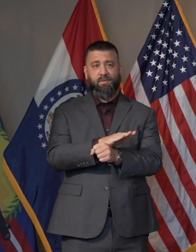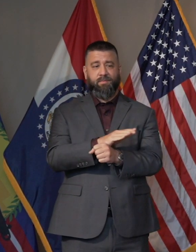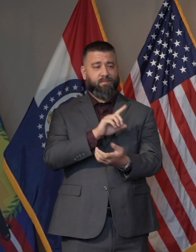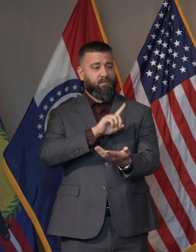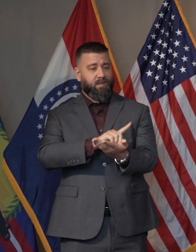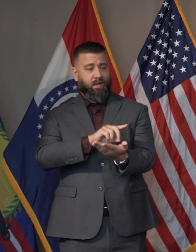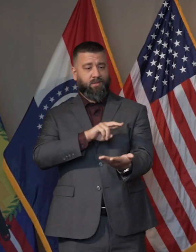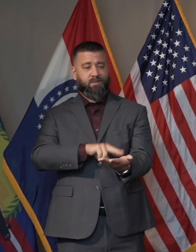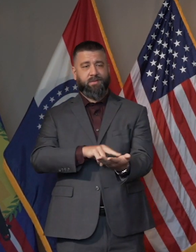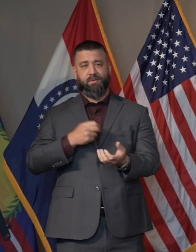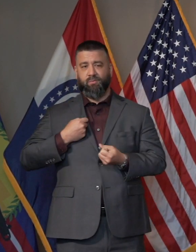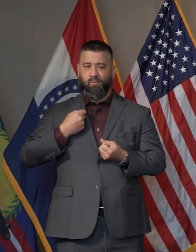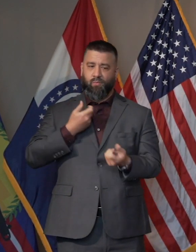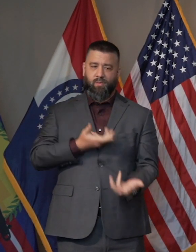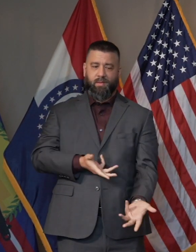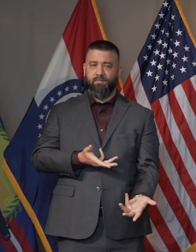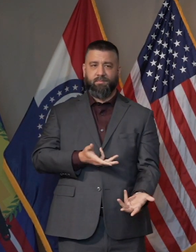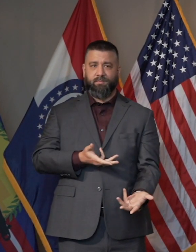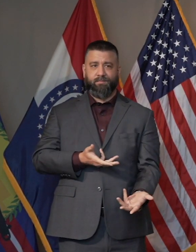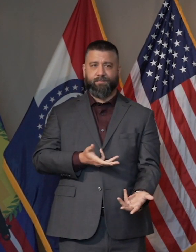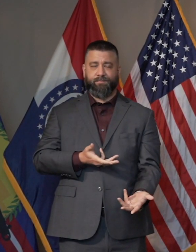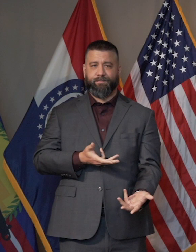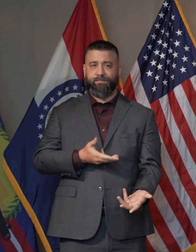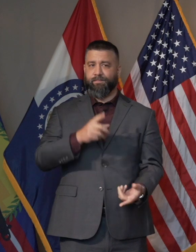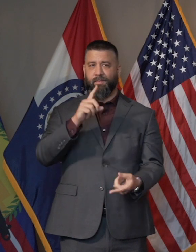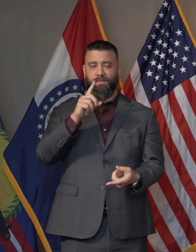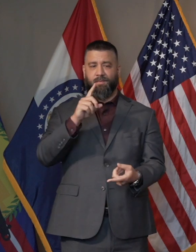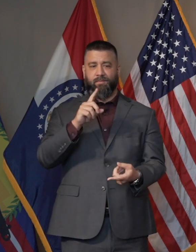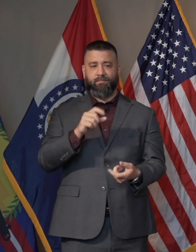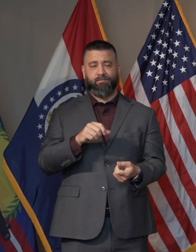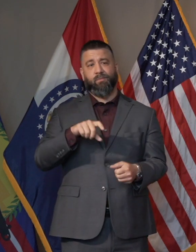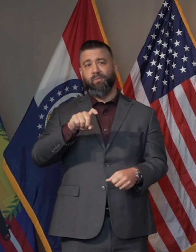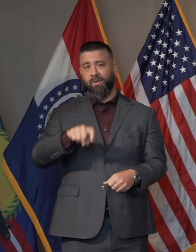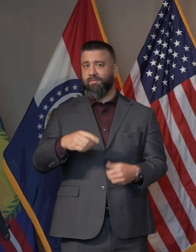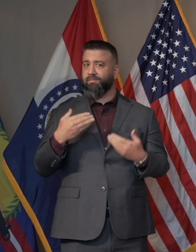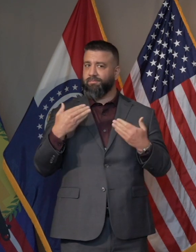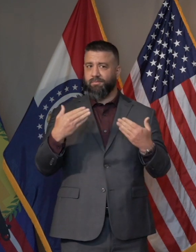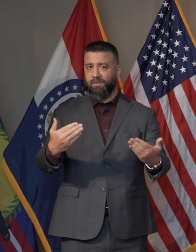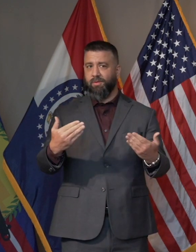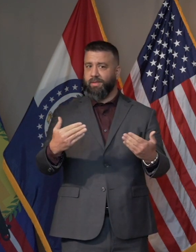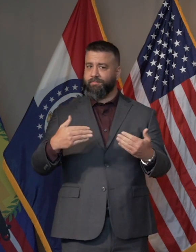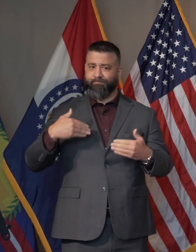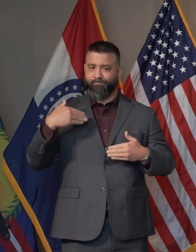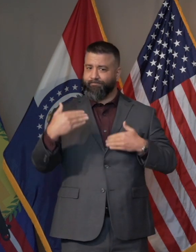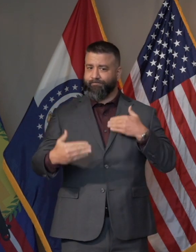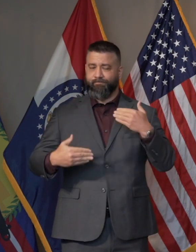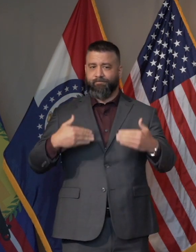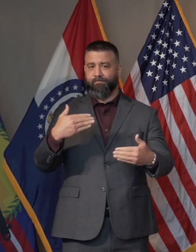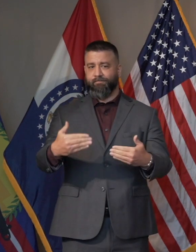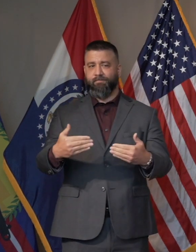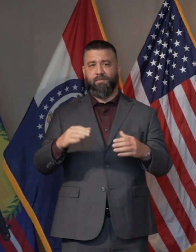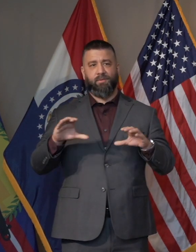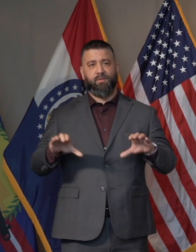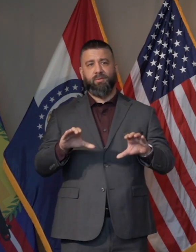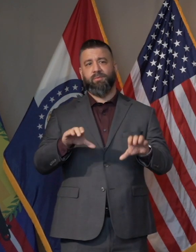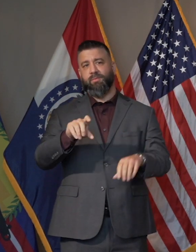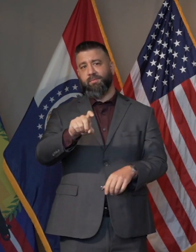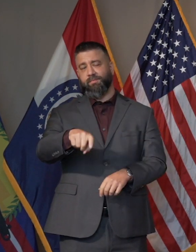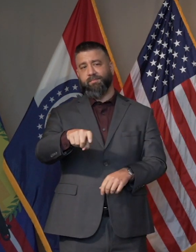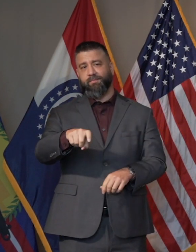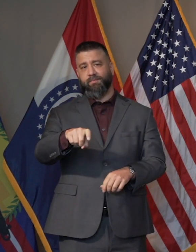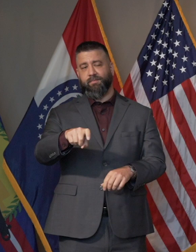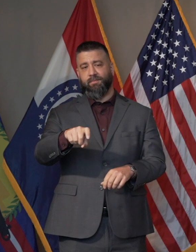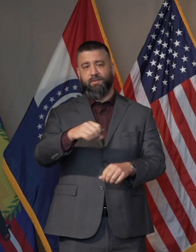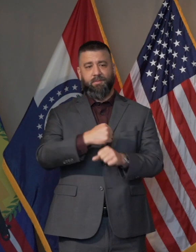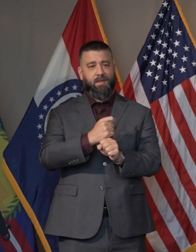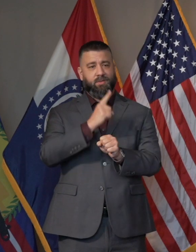out. We can't possibly, responsibly wait any longer to take the steps that are needed to get the